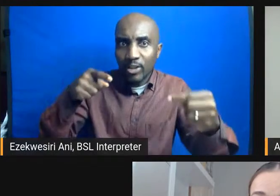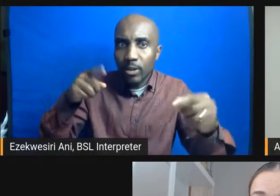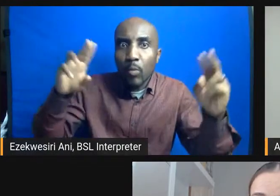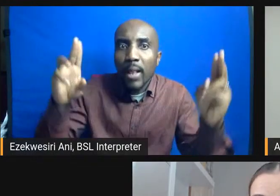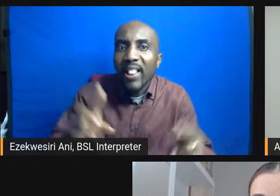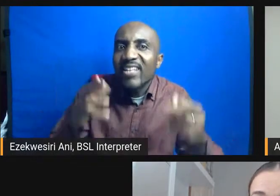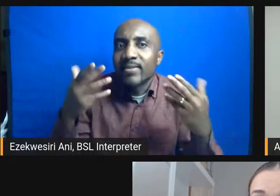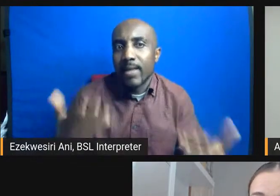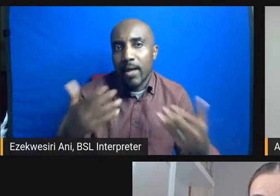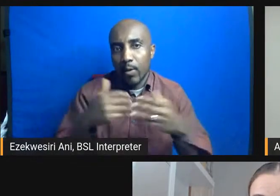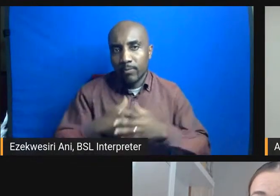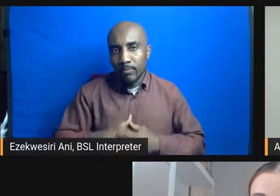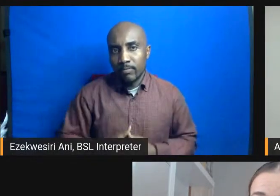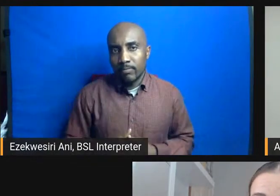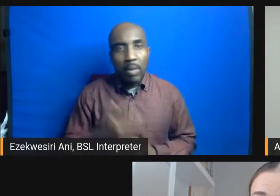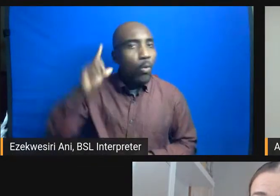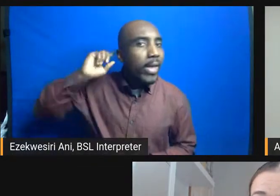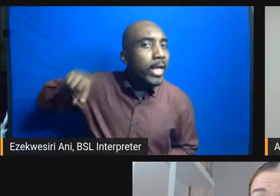that we're facing today.